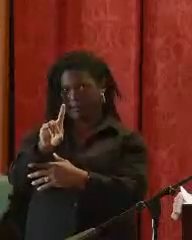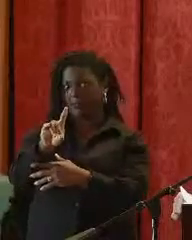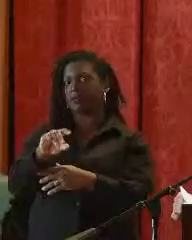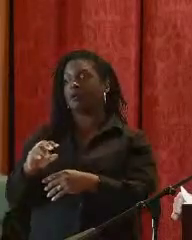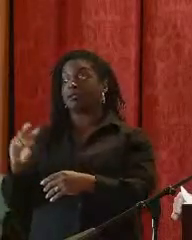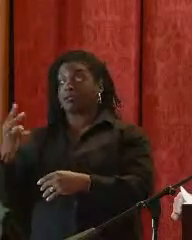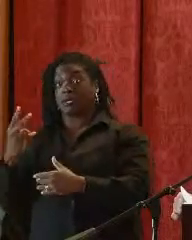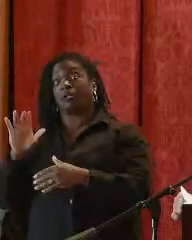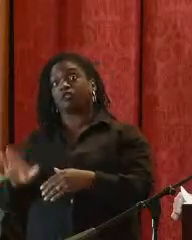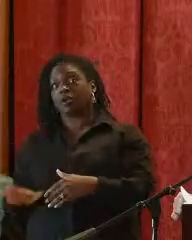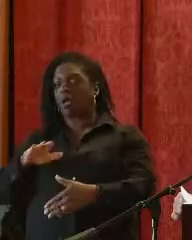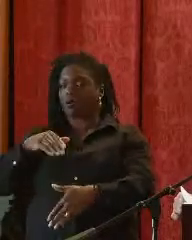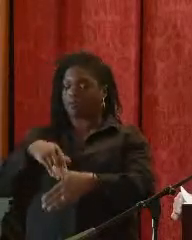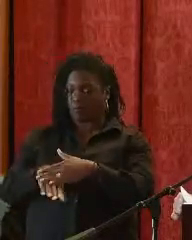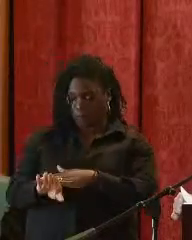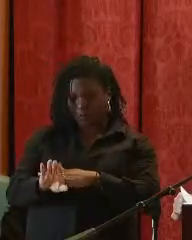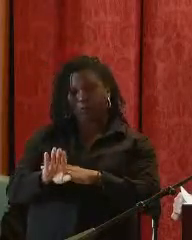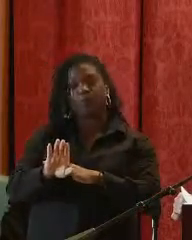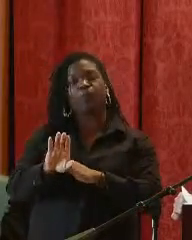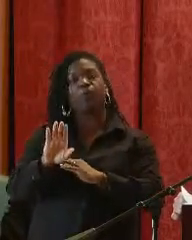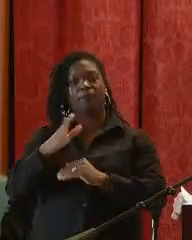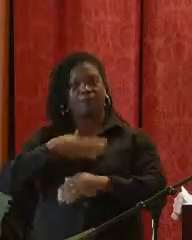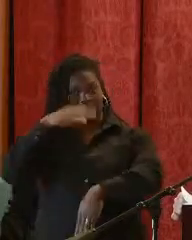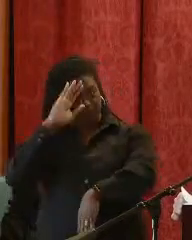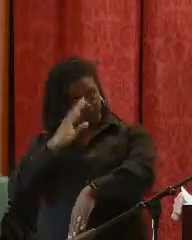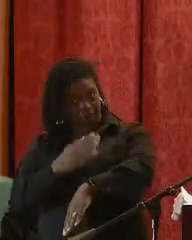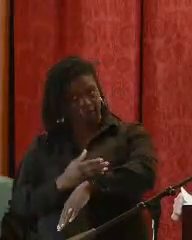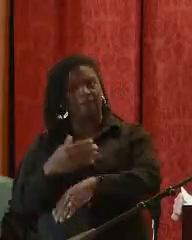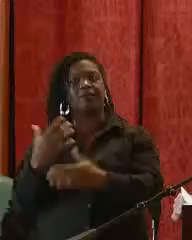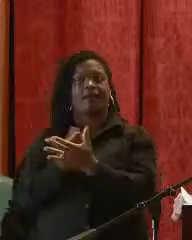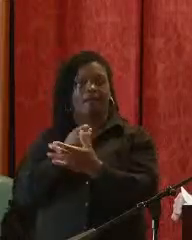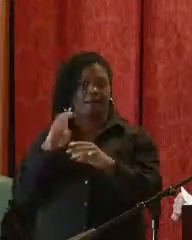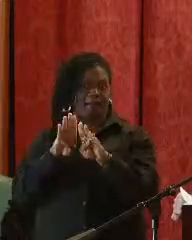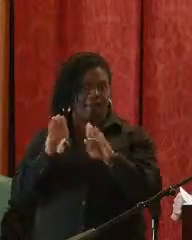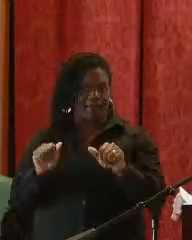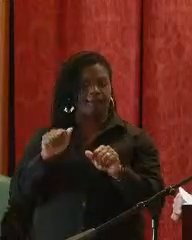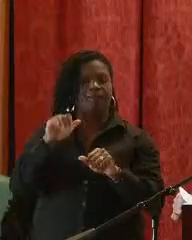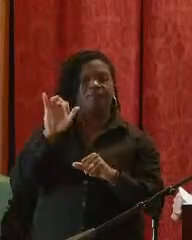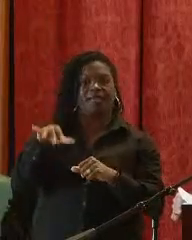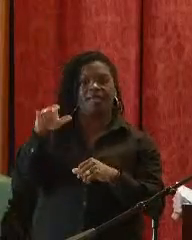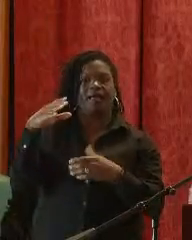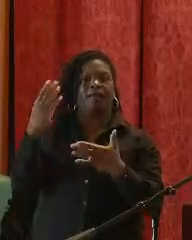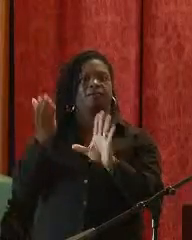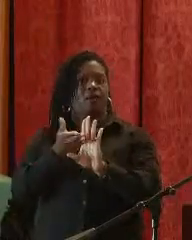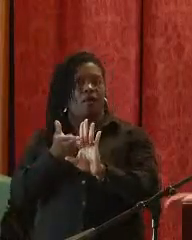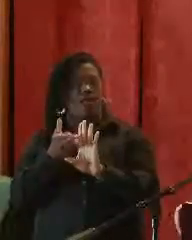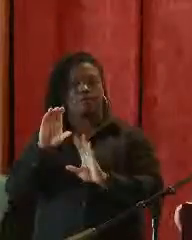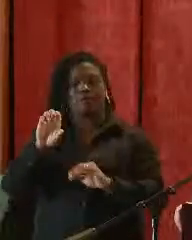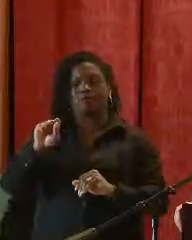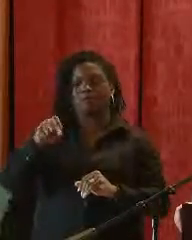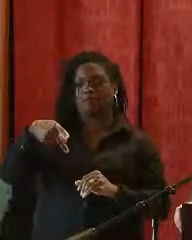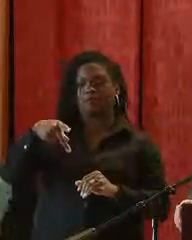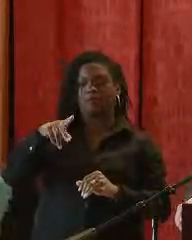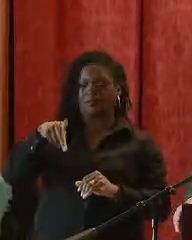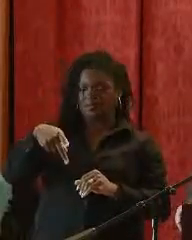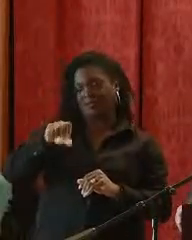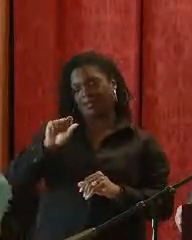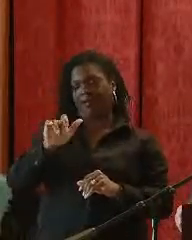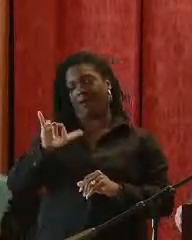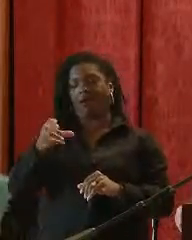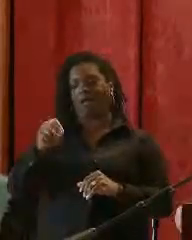born, our son, I got my bachelor's degree in psychology. Then, and I'm supposed to be reading this and I can't.